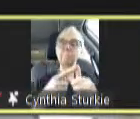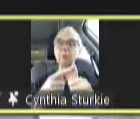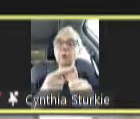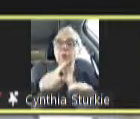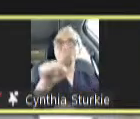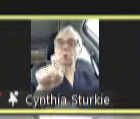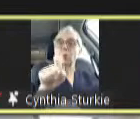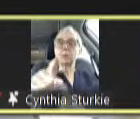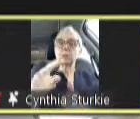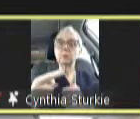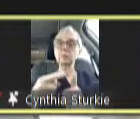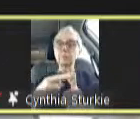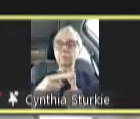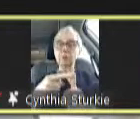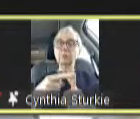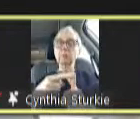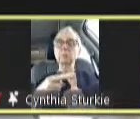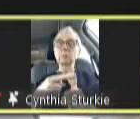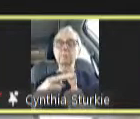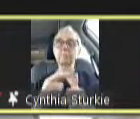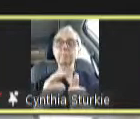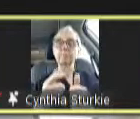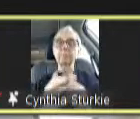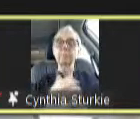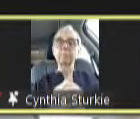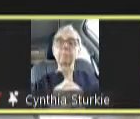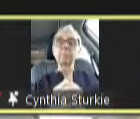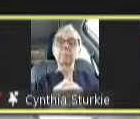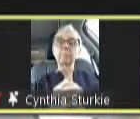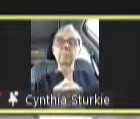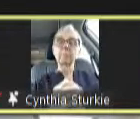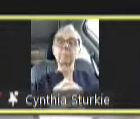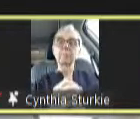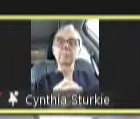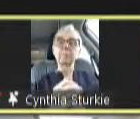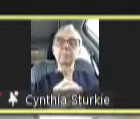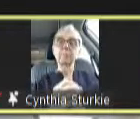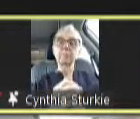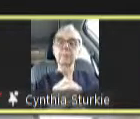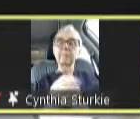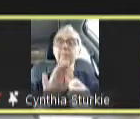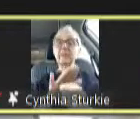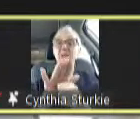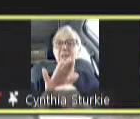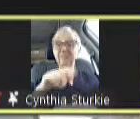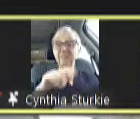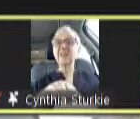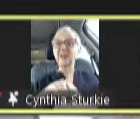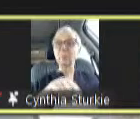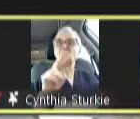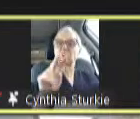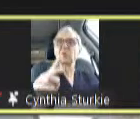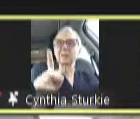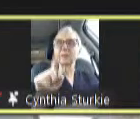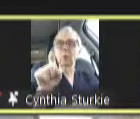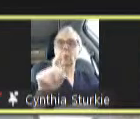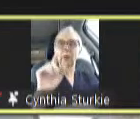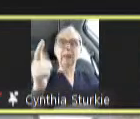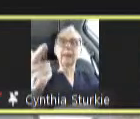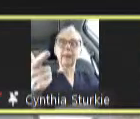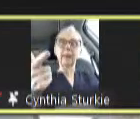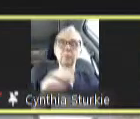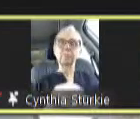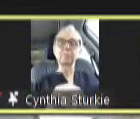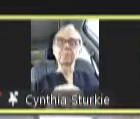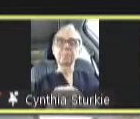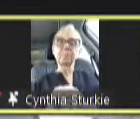have time at the end, we can circle back for follow-ups or second questions. Please state your name and your outlet before asking your question. And